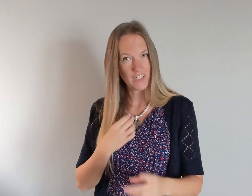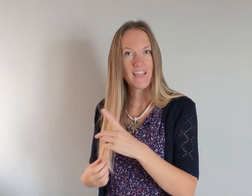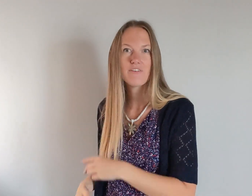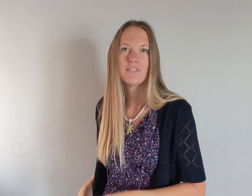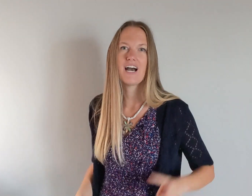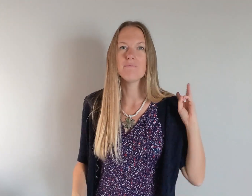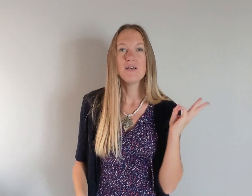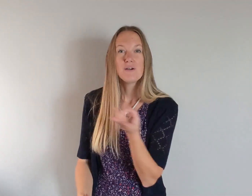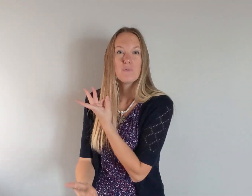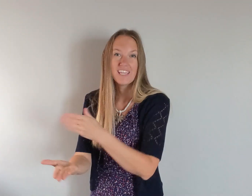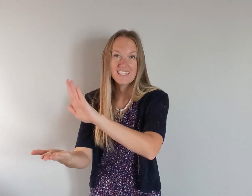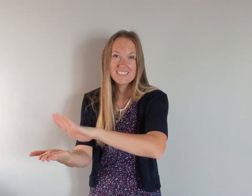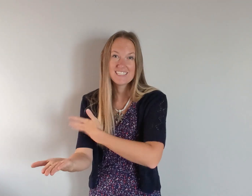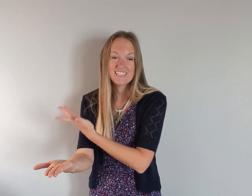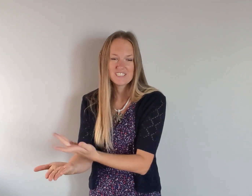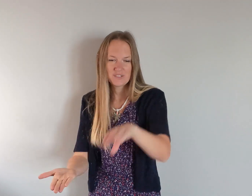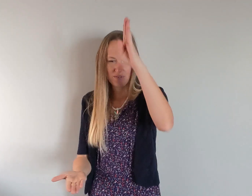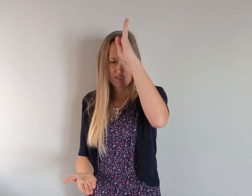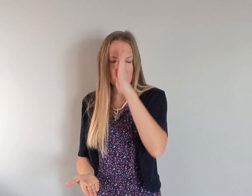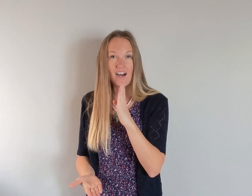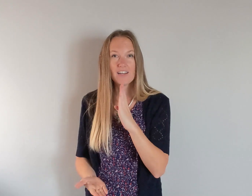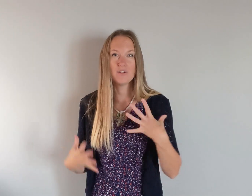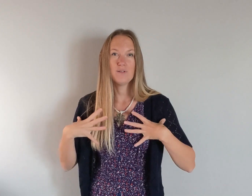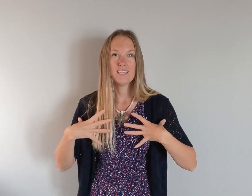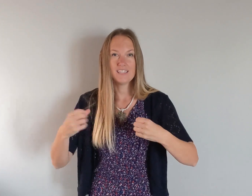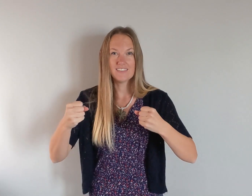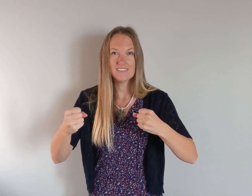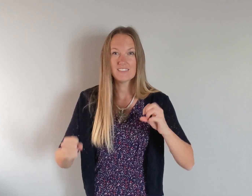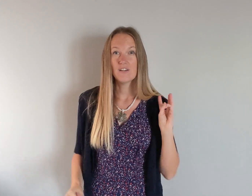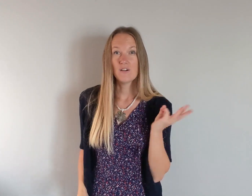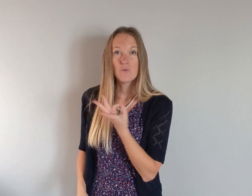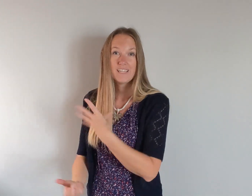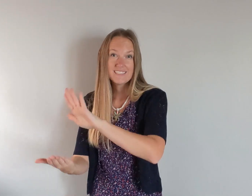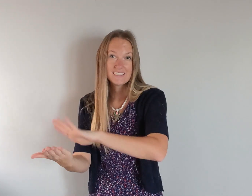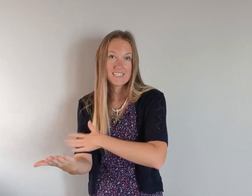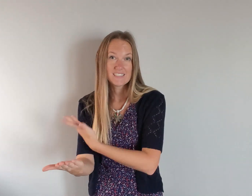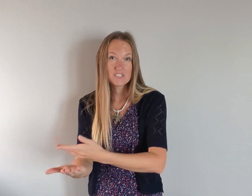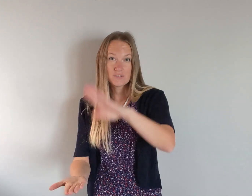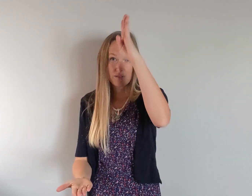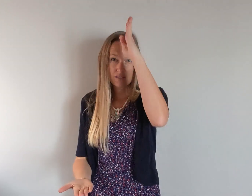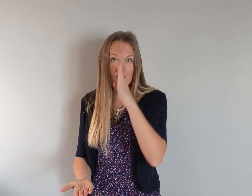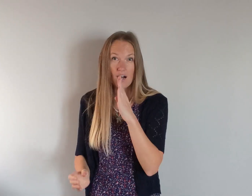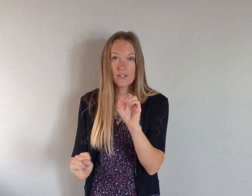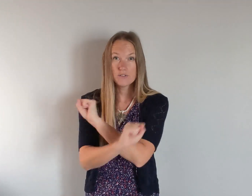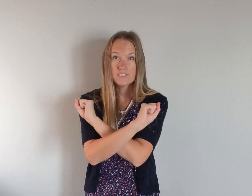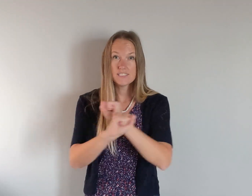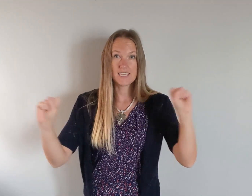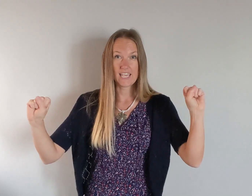try that from the top. We sing to the God who heals. We sing to the God who